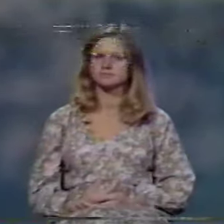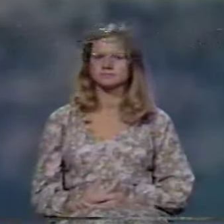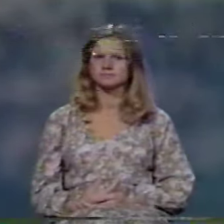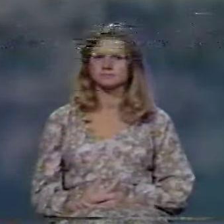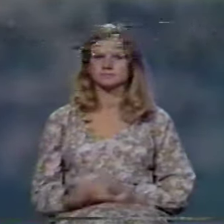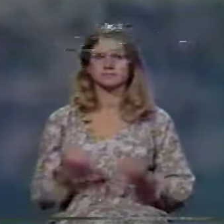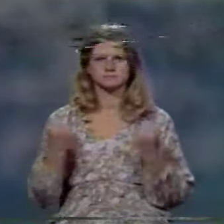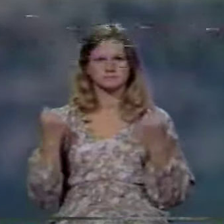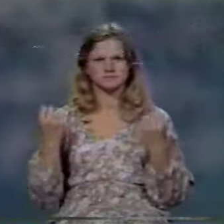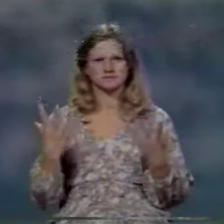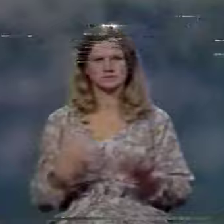Many.